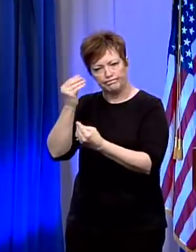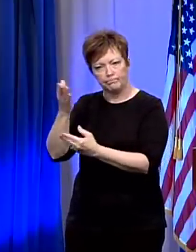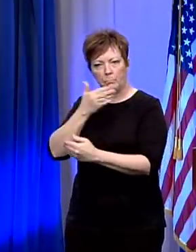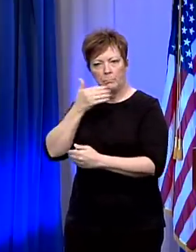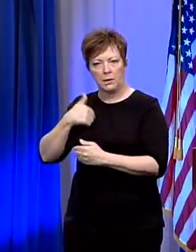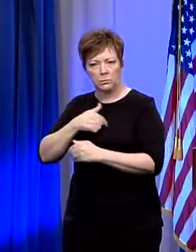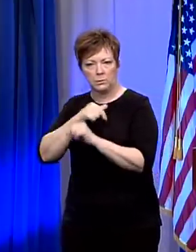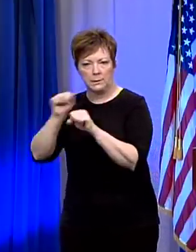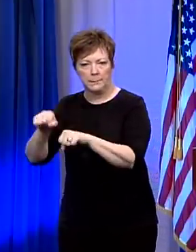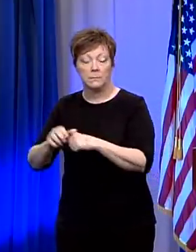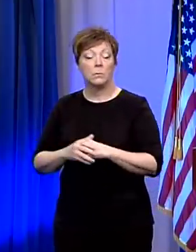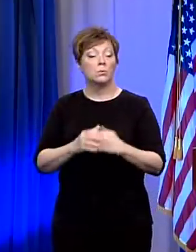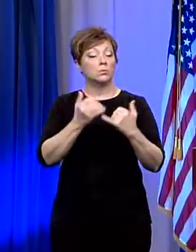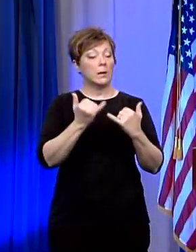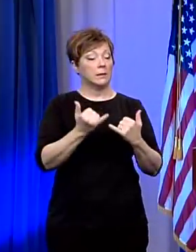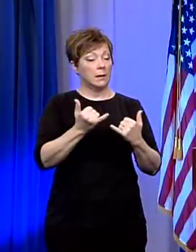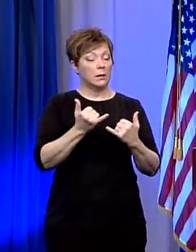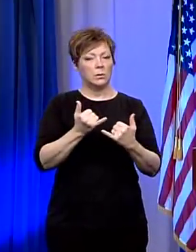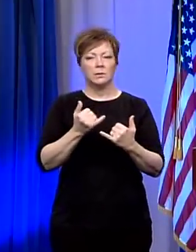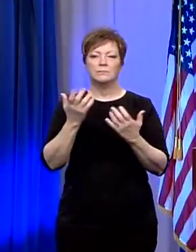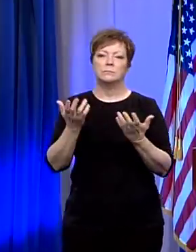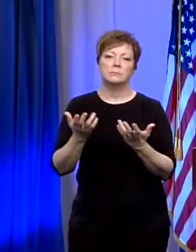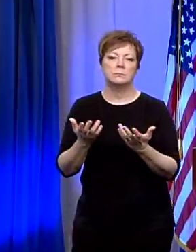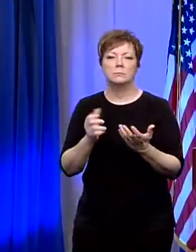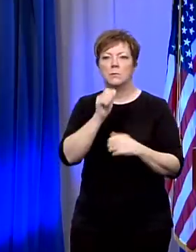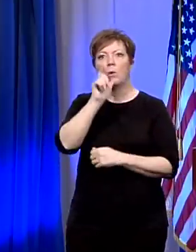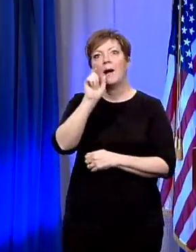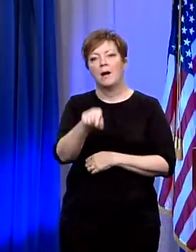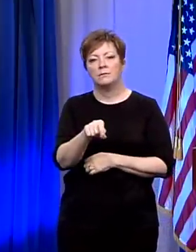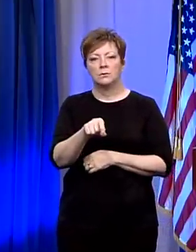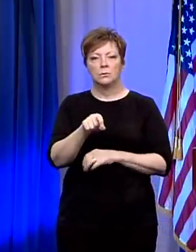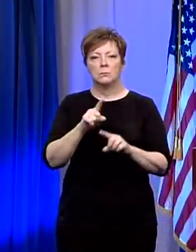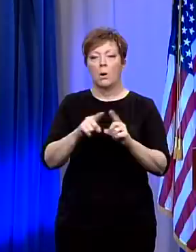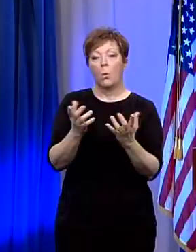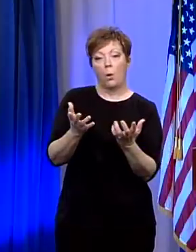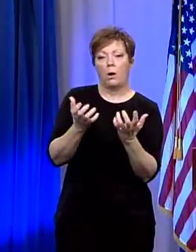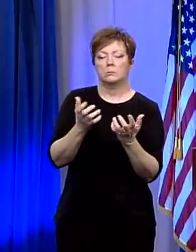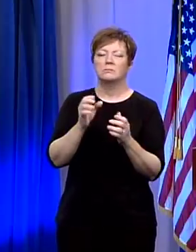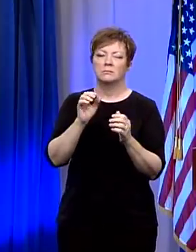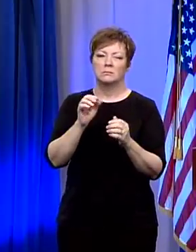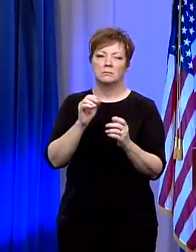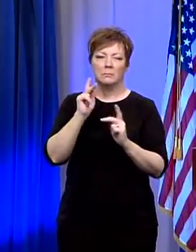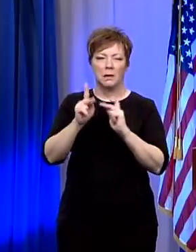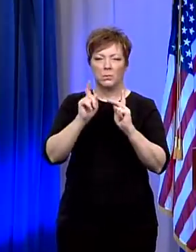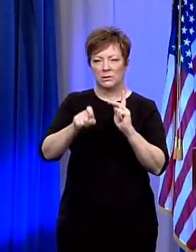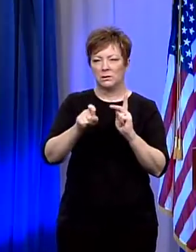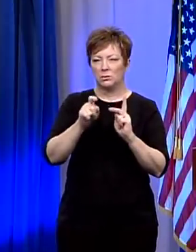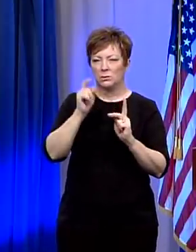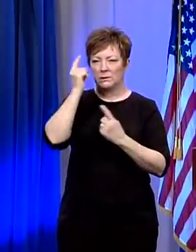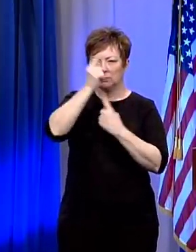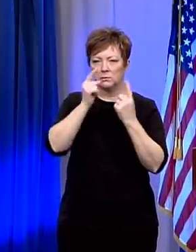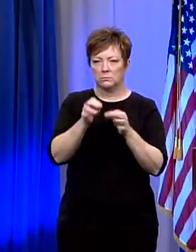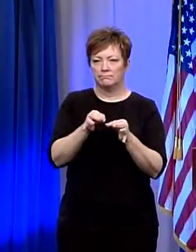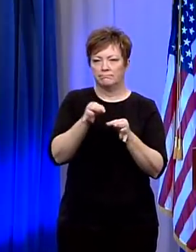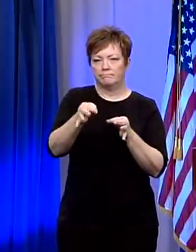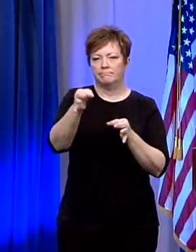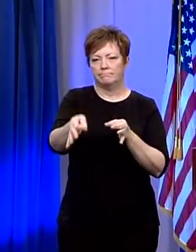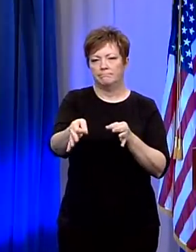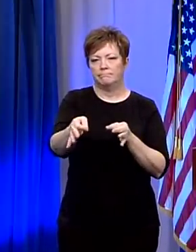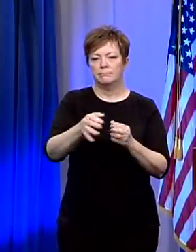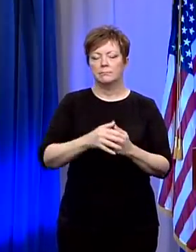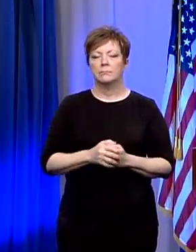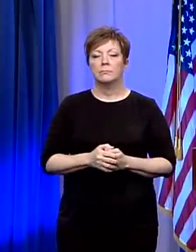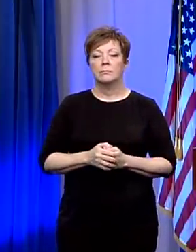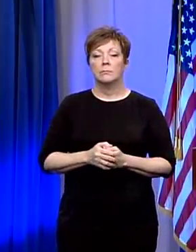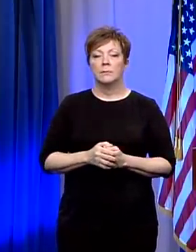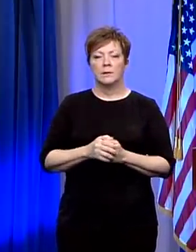At this time, those things that are considered elective, I think people should consider delaying those for now. When you're in an environment where you're